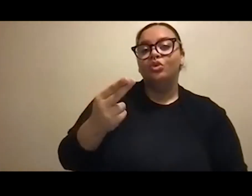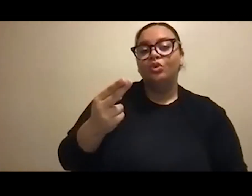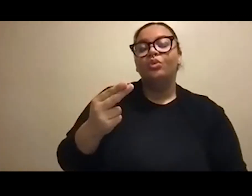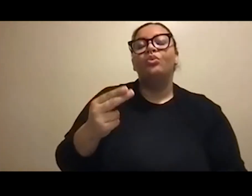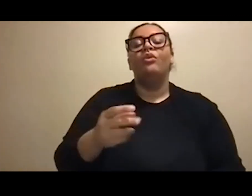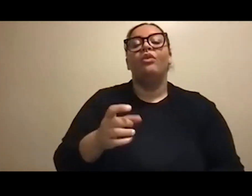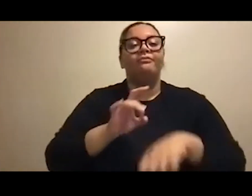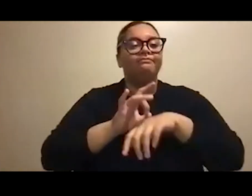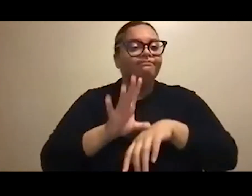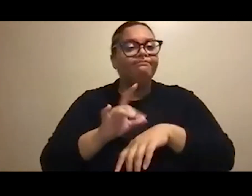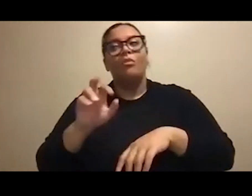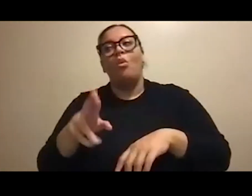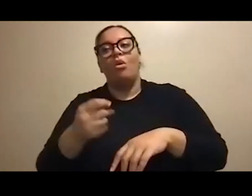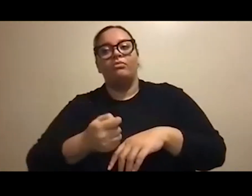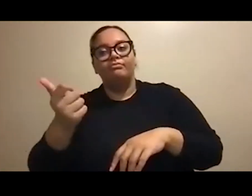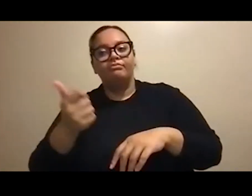debase,